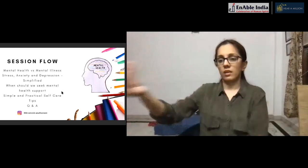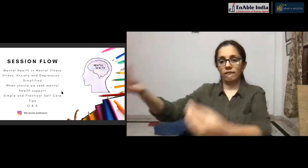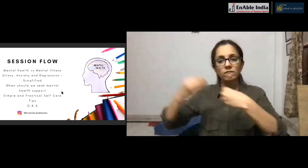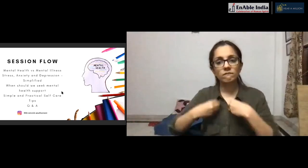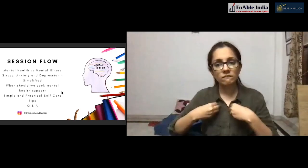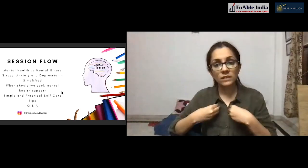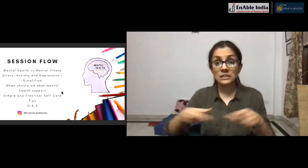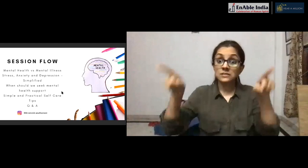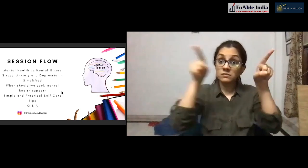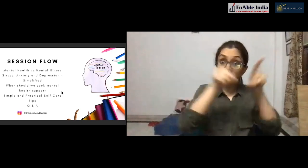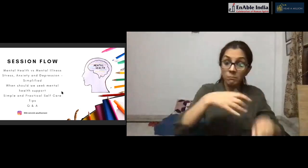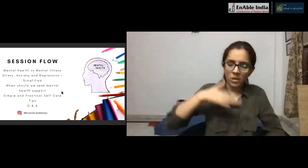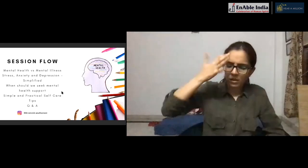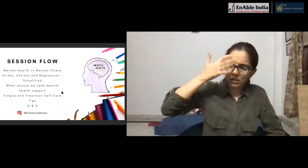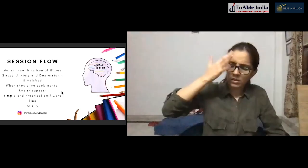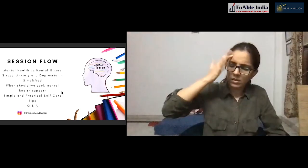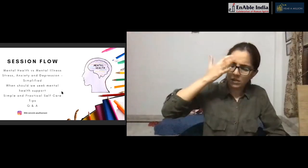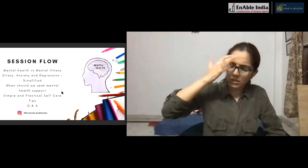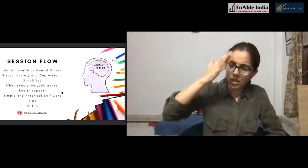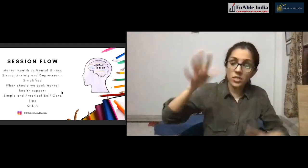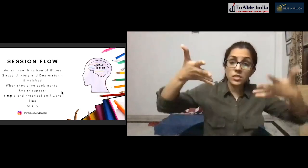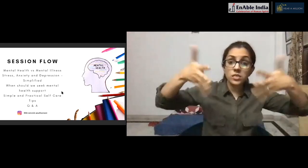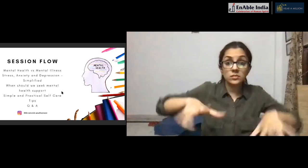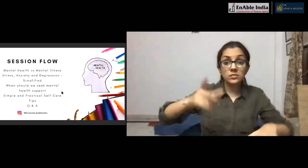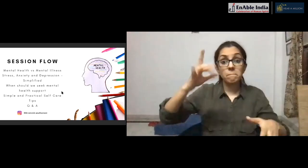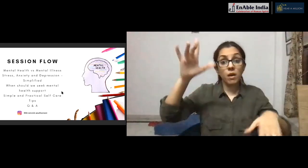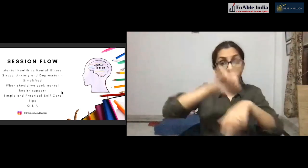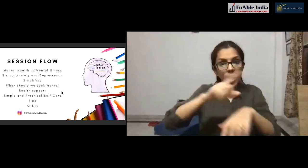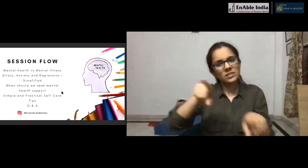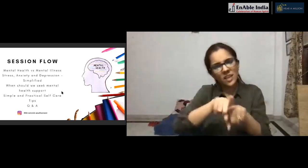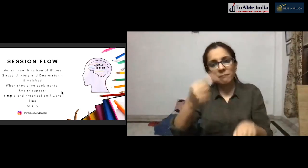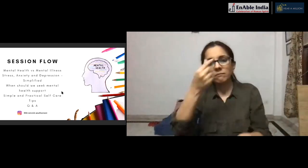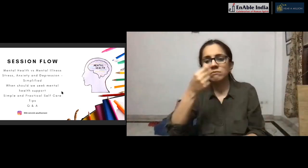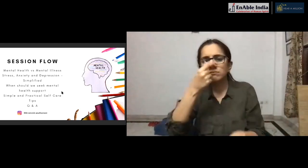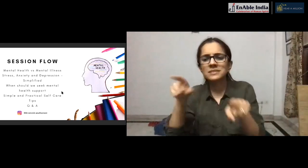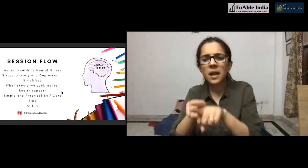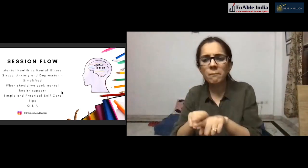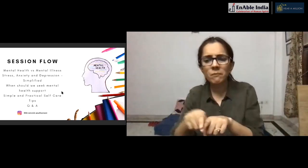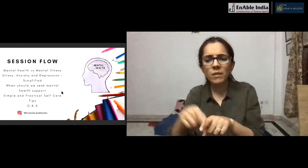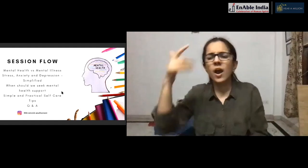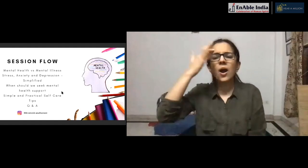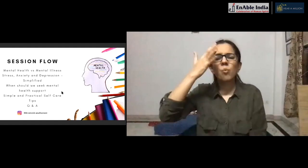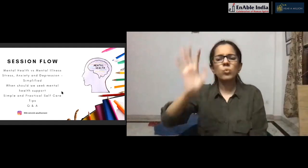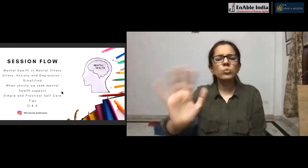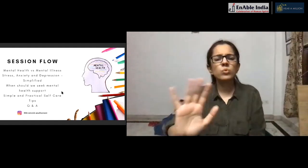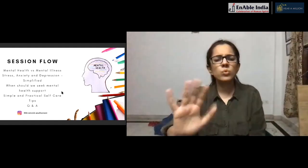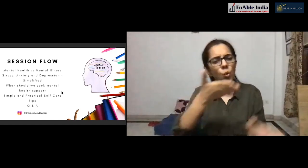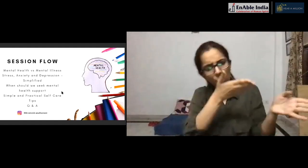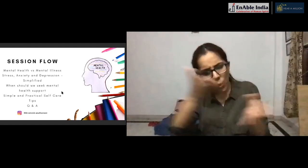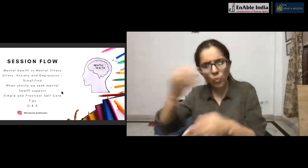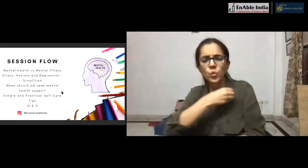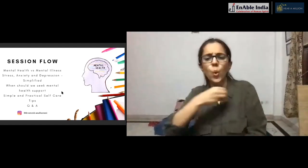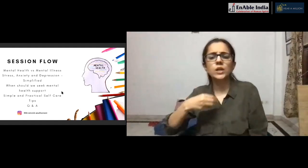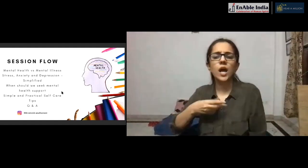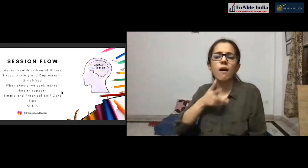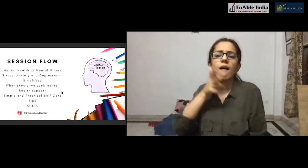same way, if you're overthinking every night for 10 days, it's like sneezing. You don't have to worry about it. Go to a doctor and